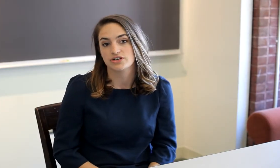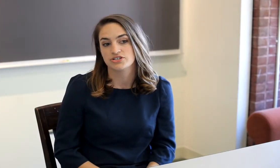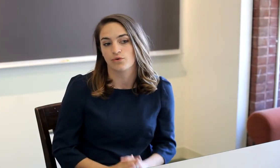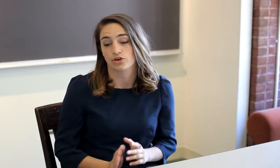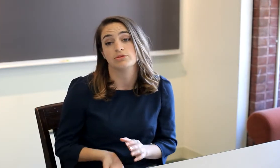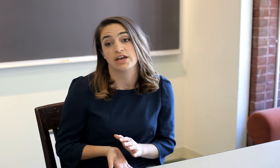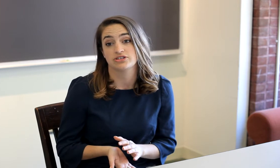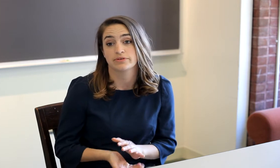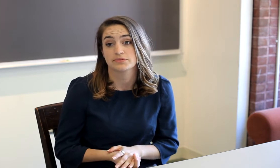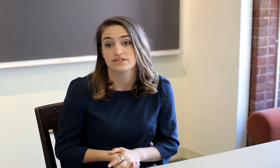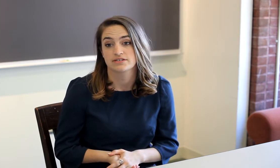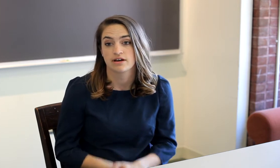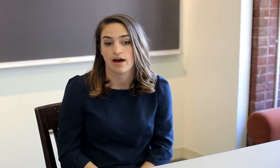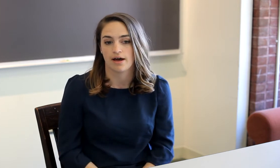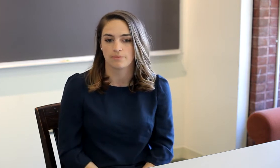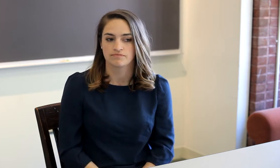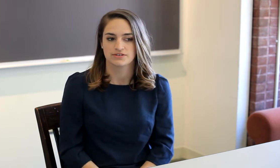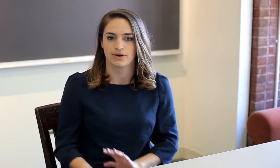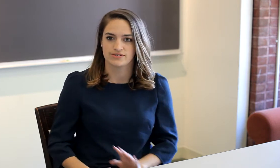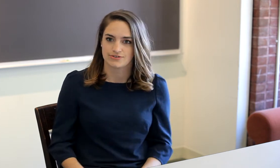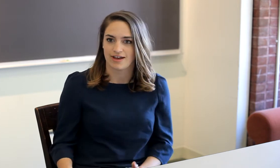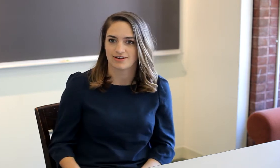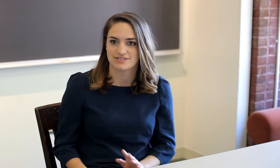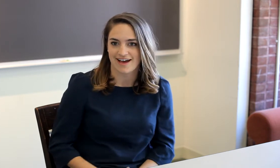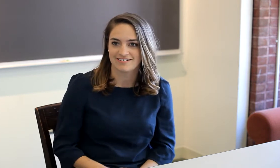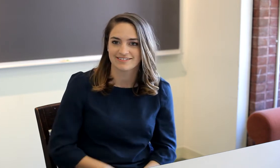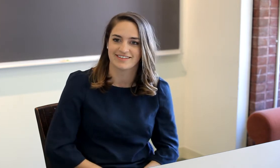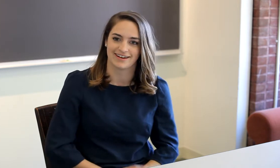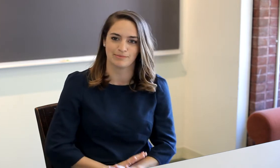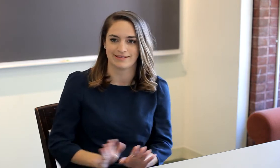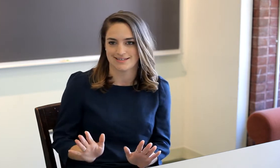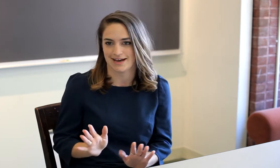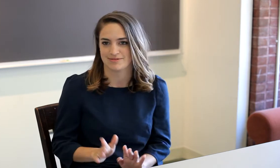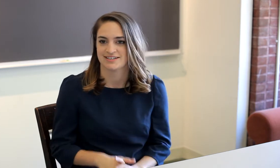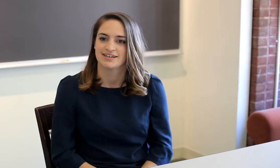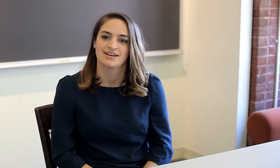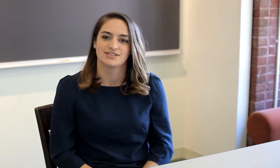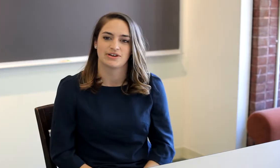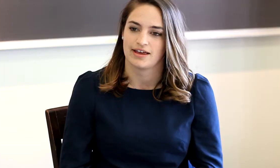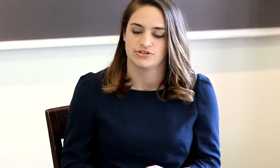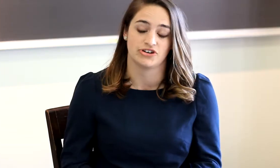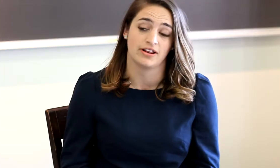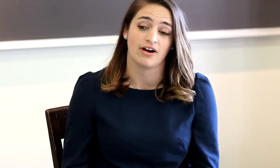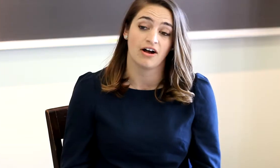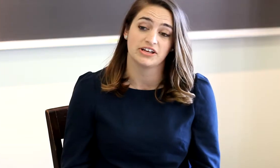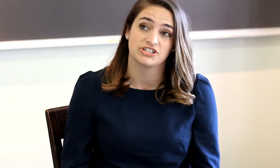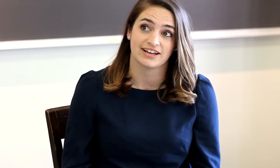for communication purposes. So when I was three, I could sign and then I completely stopped. So when I came to Trinity College and I